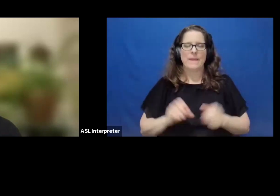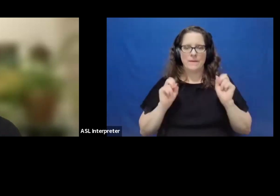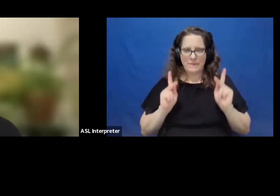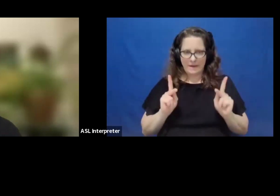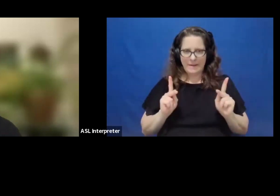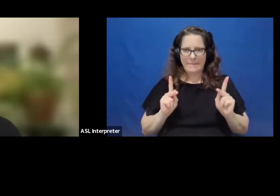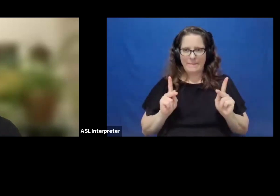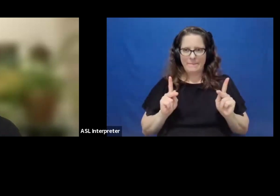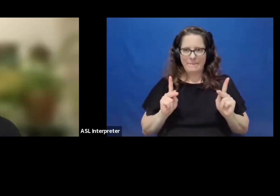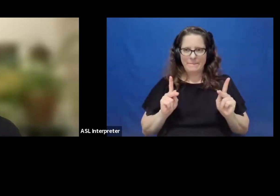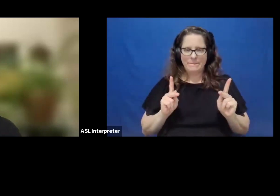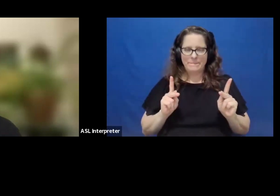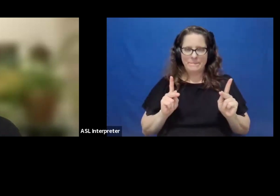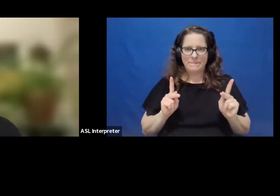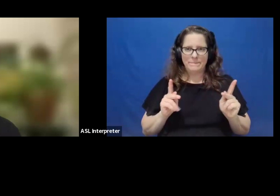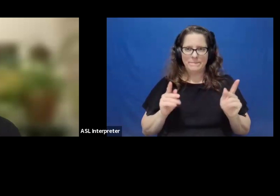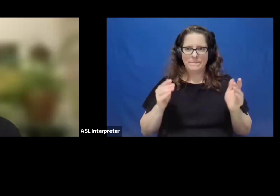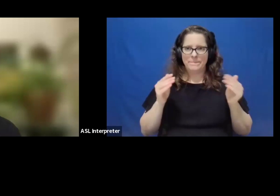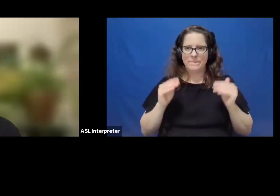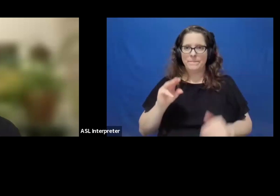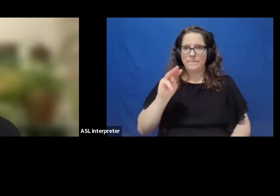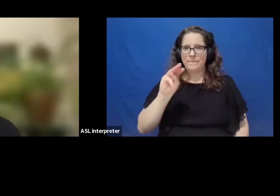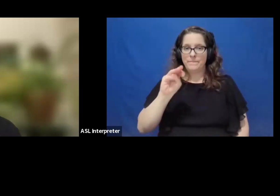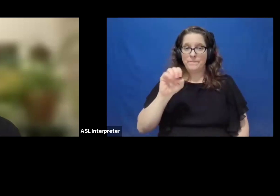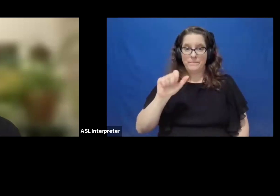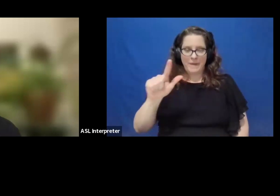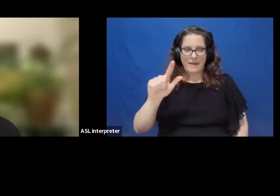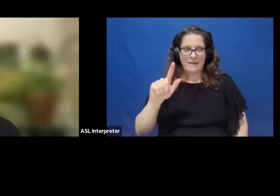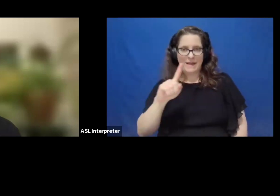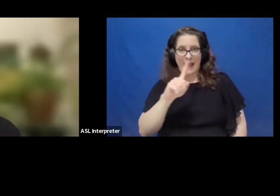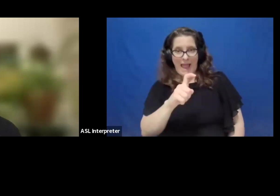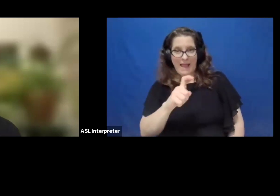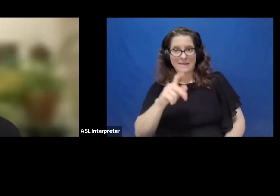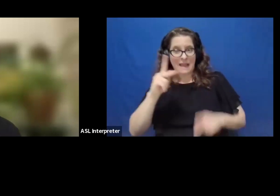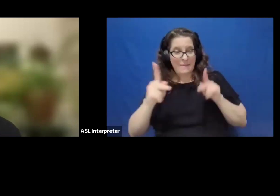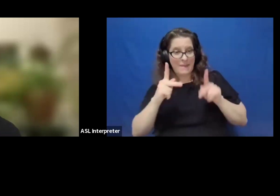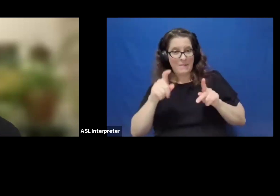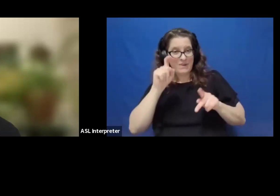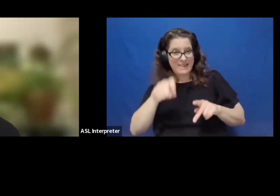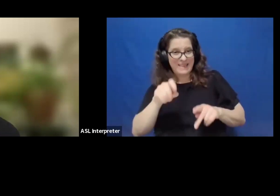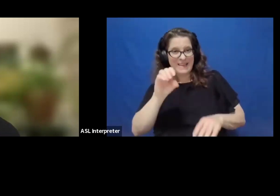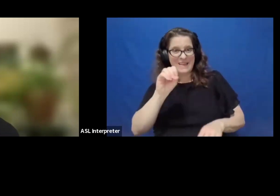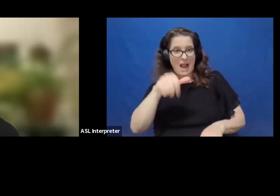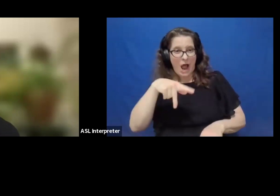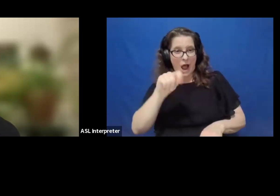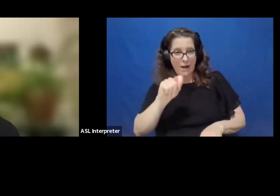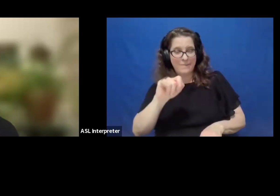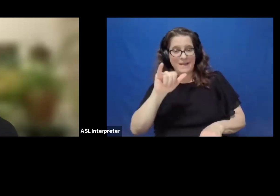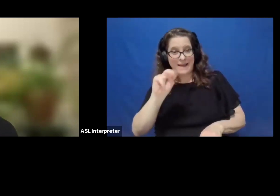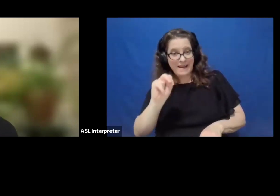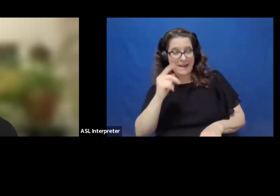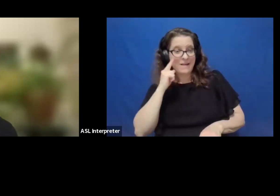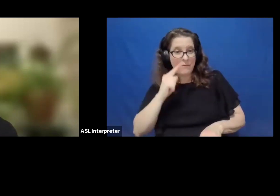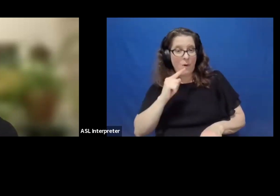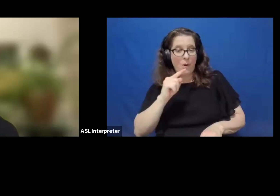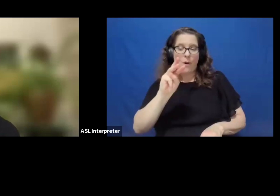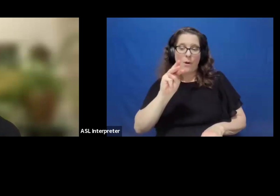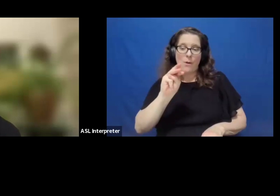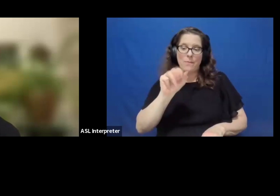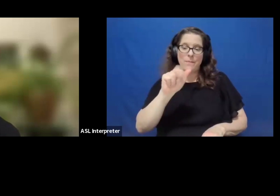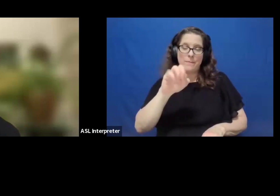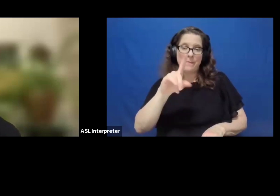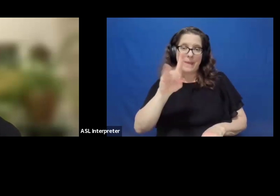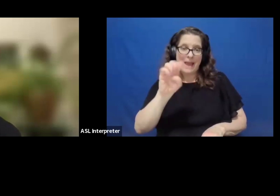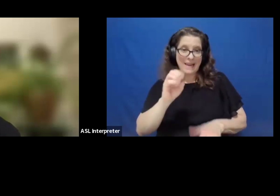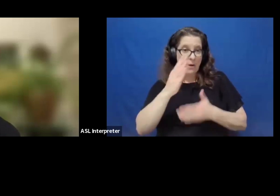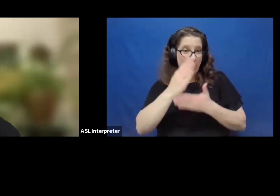Okay. Michael asks, do they have to opt in for Medicare Part B? Well,